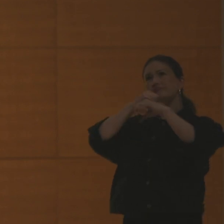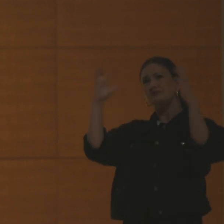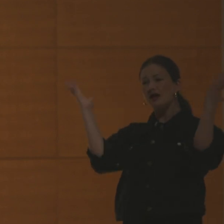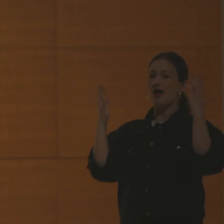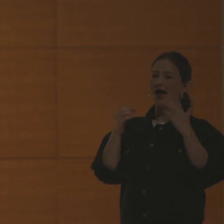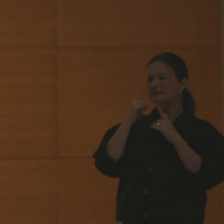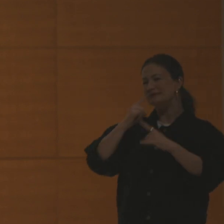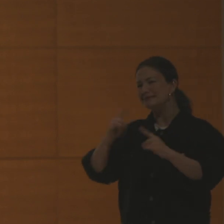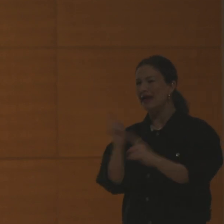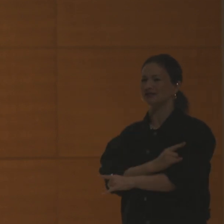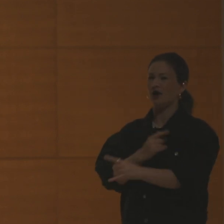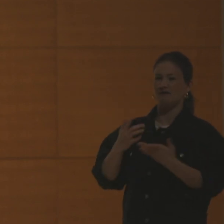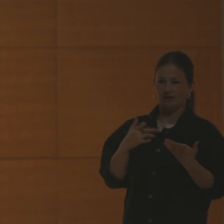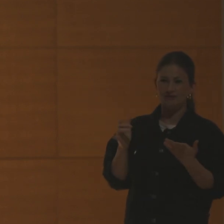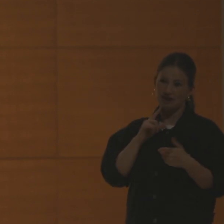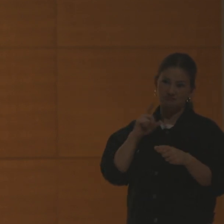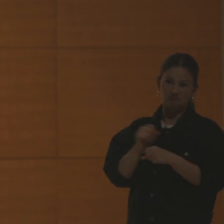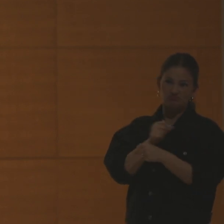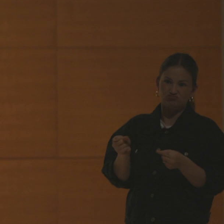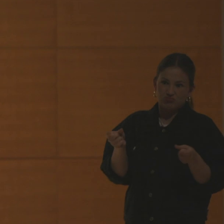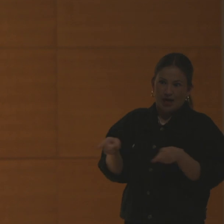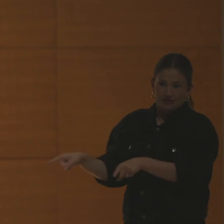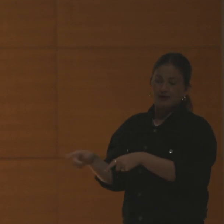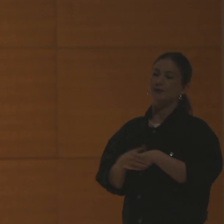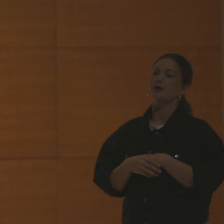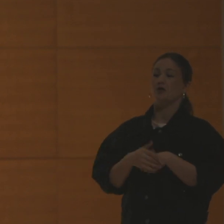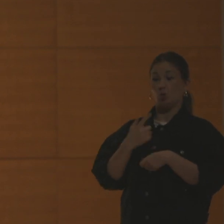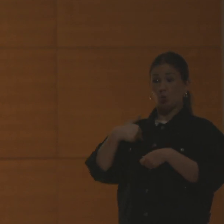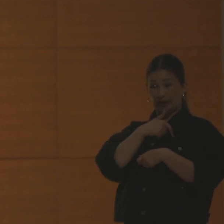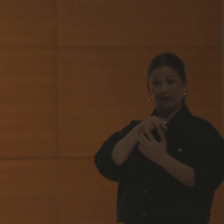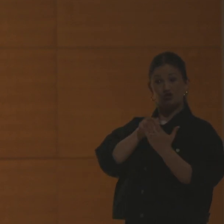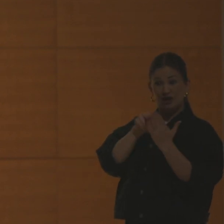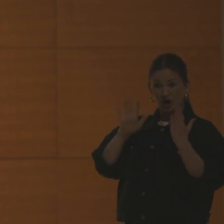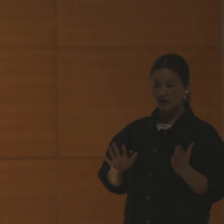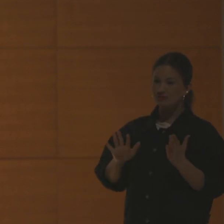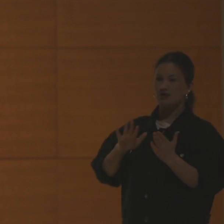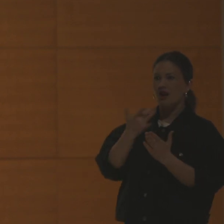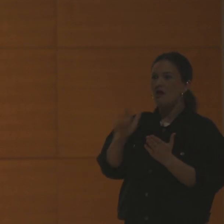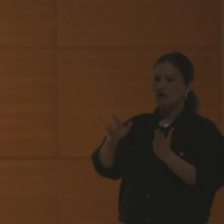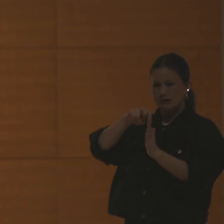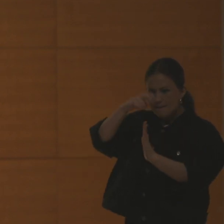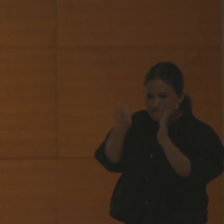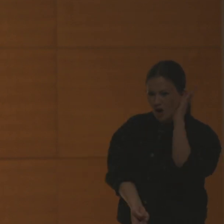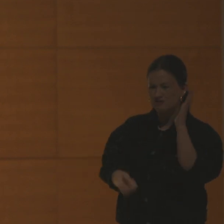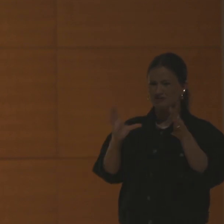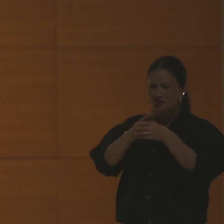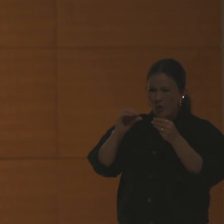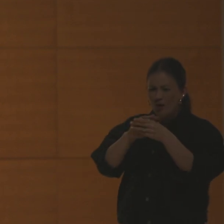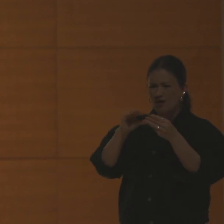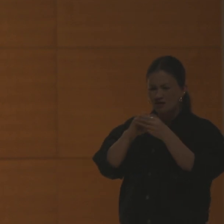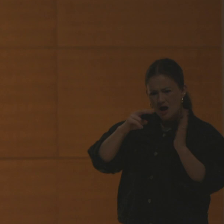like reality. Across five titles, we readers are lucky enough to be immersed in worlds and stories that interrogate what it